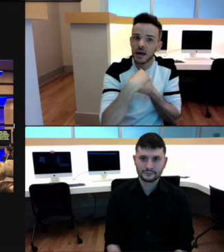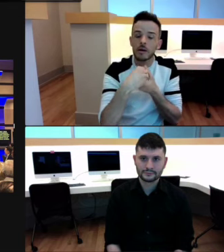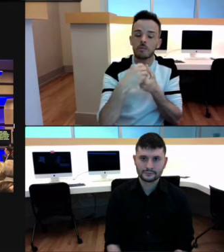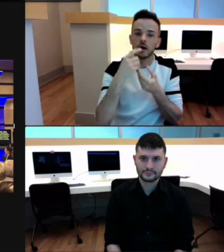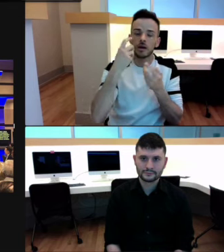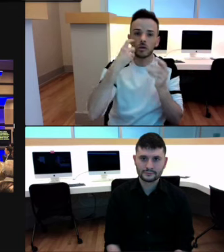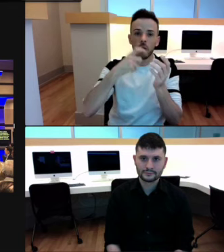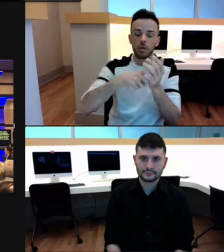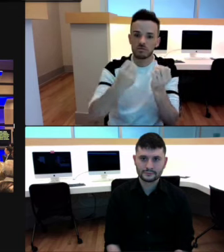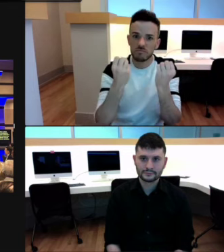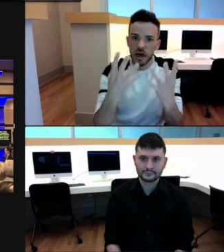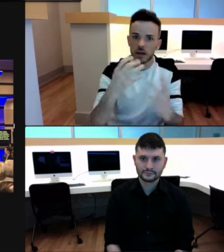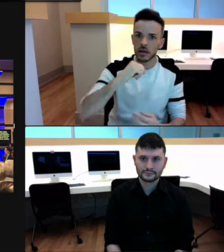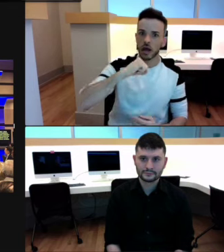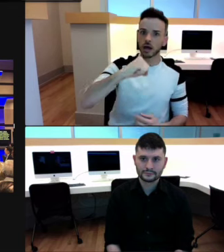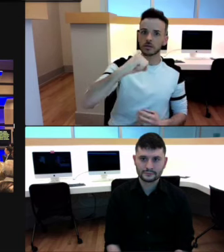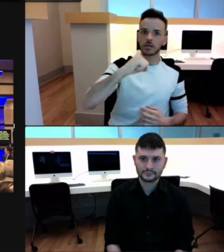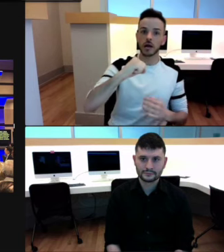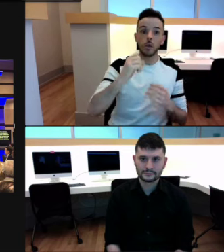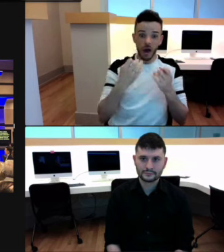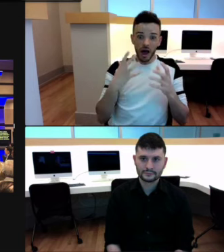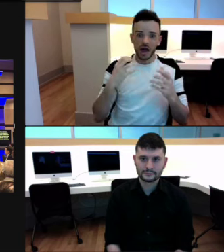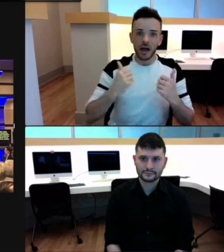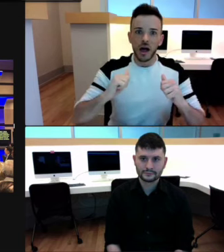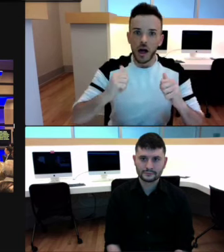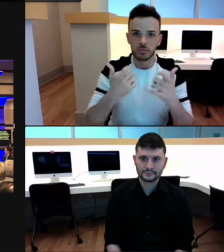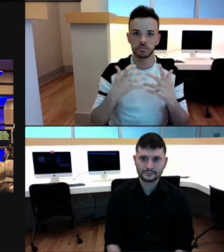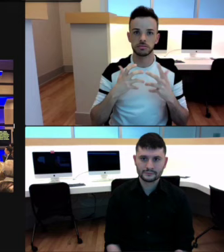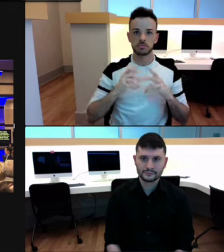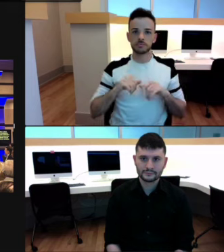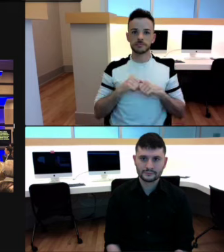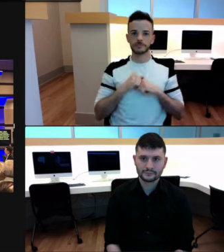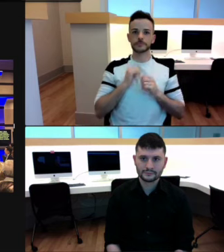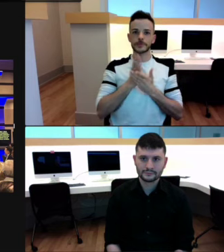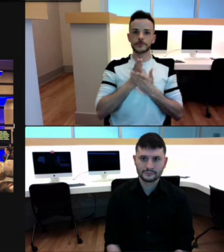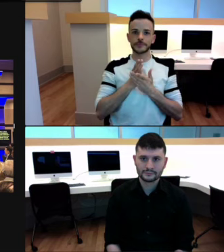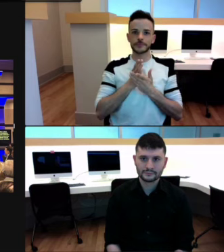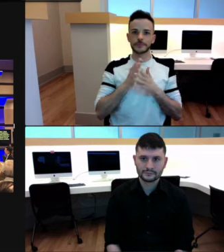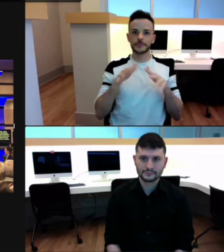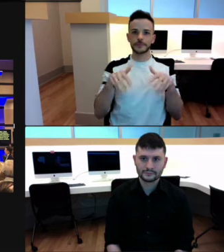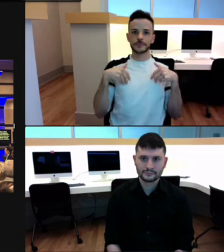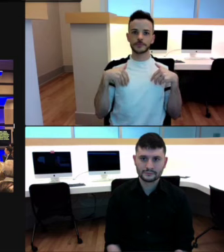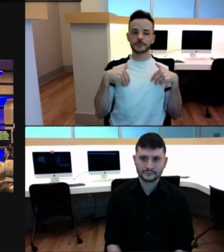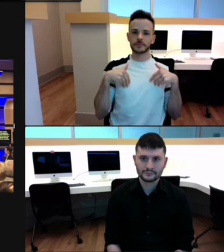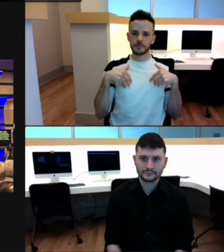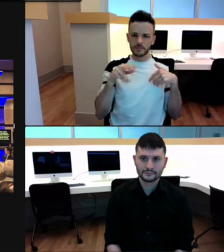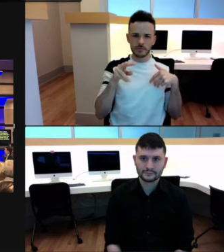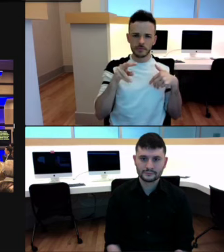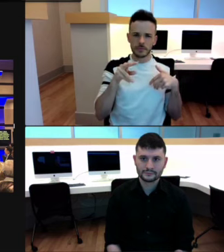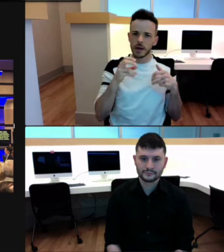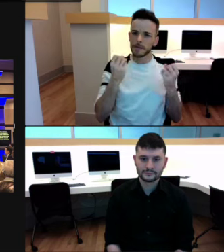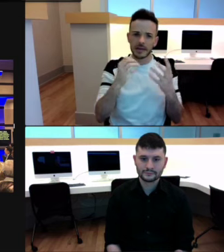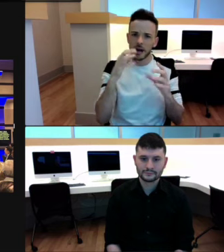copy gestures, many were hesitant and didn't even participate.